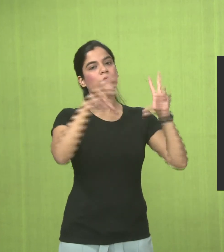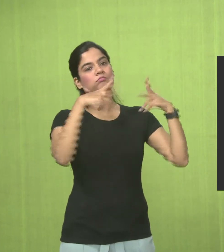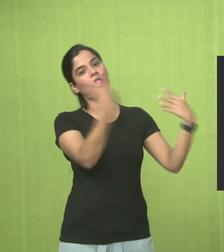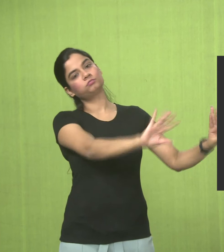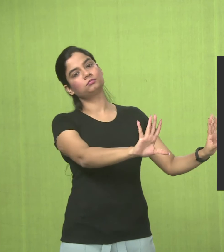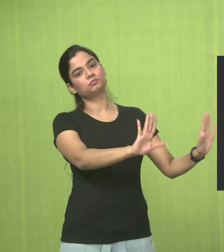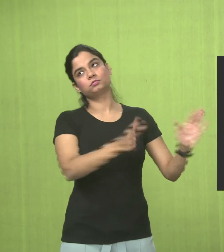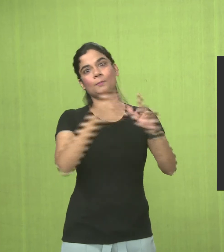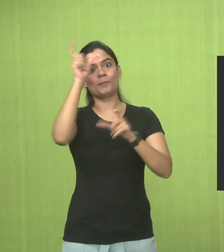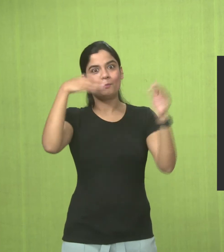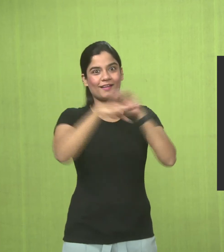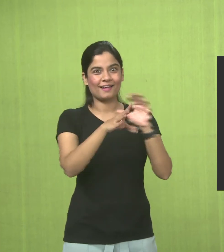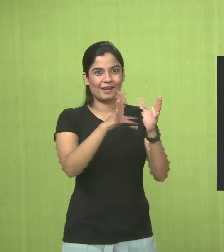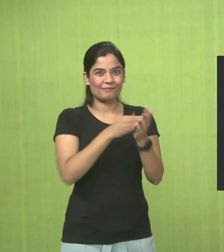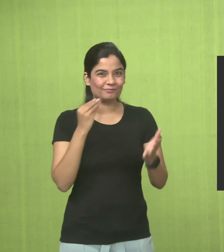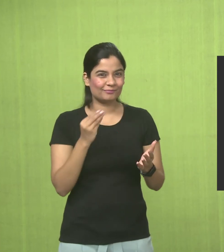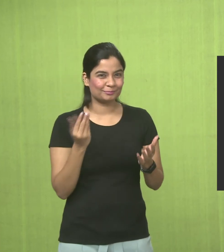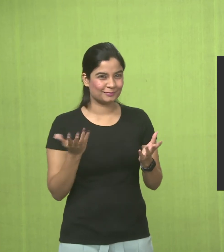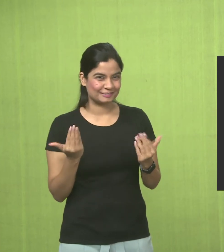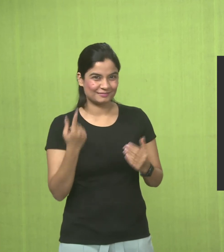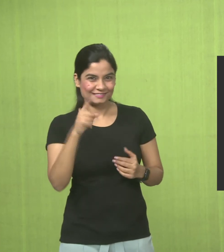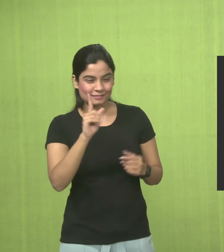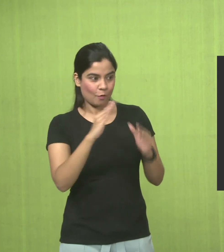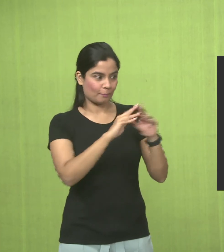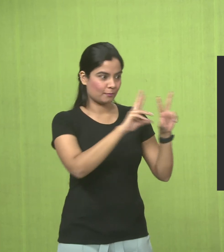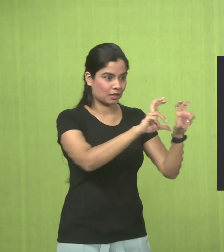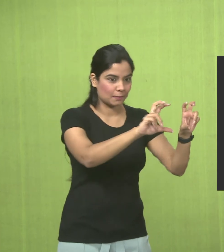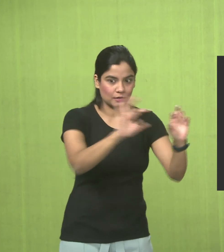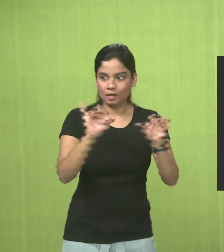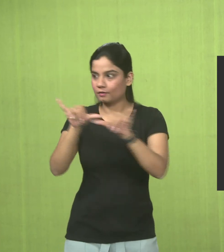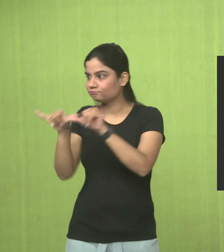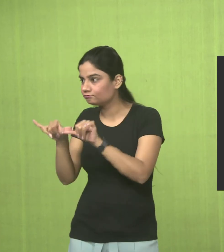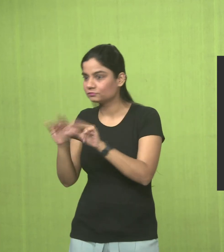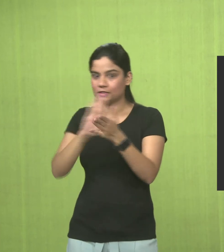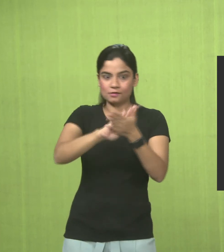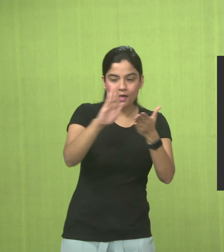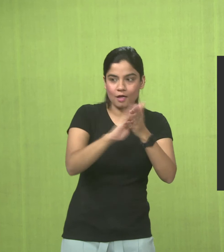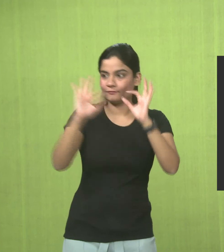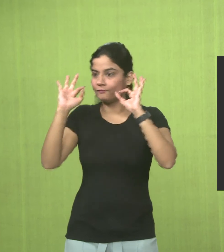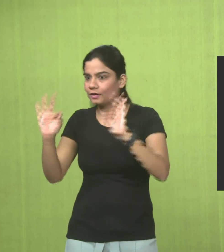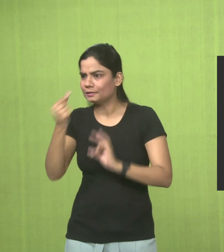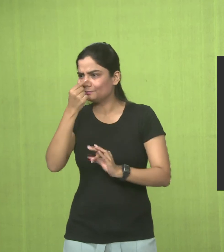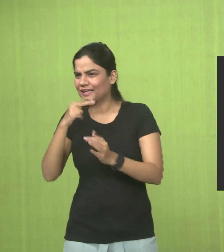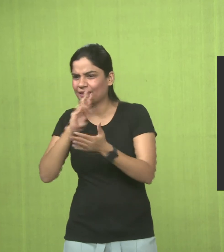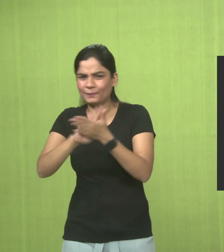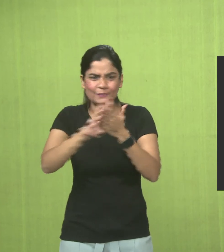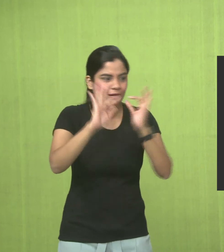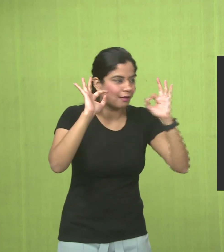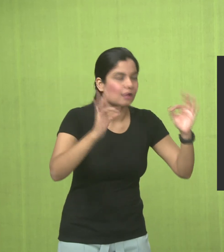and the fans and TV on when we're not using it. Keeping the house locked on time, when we are going out,